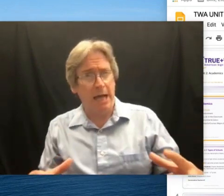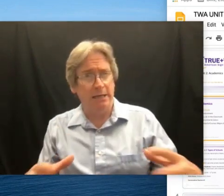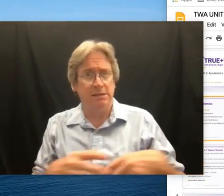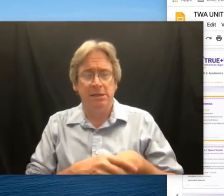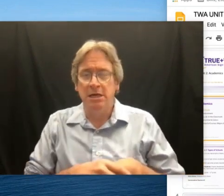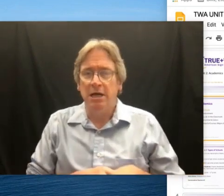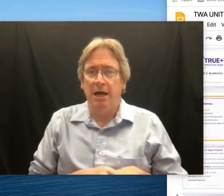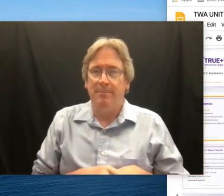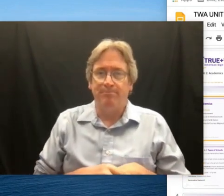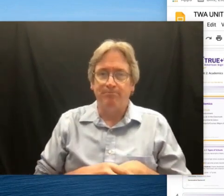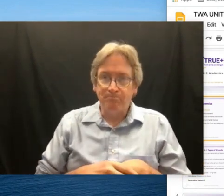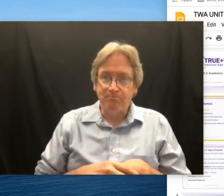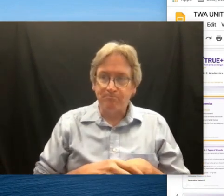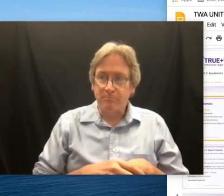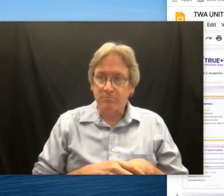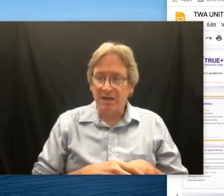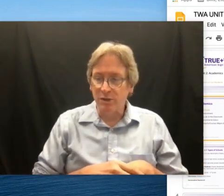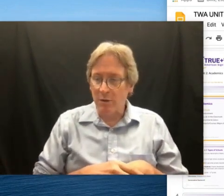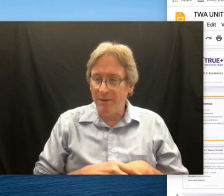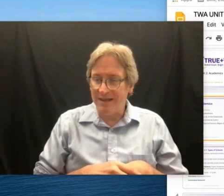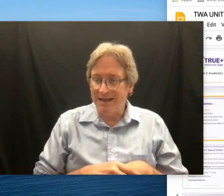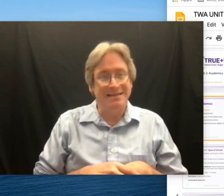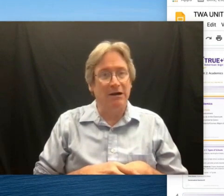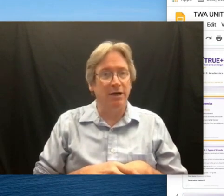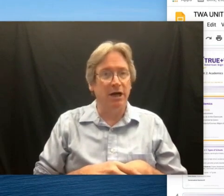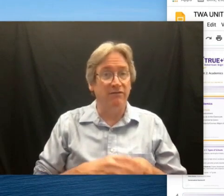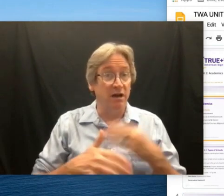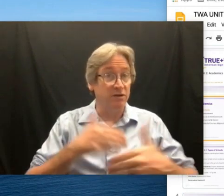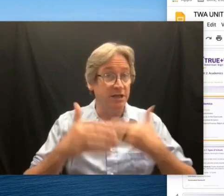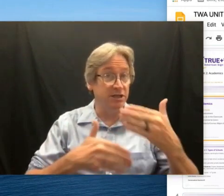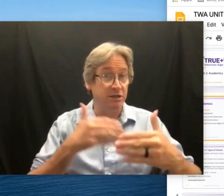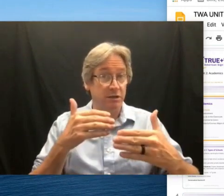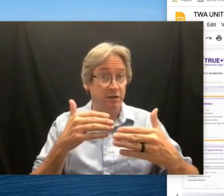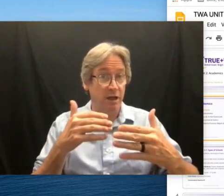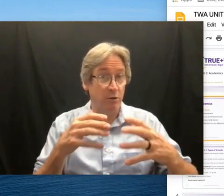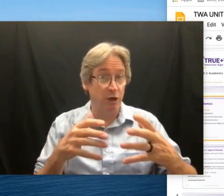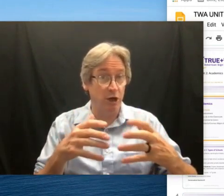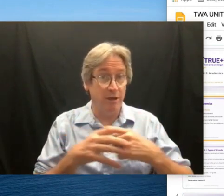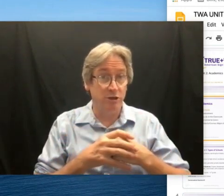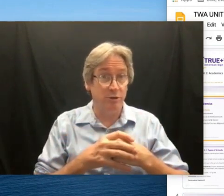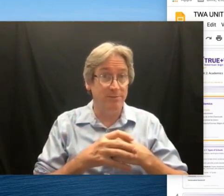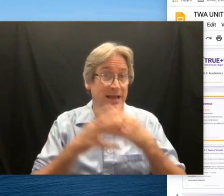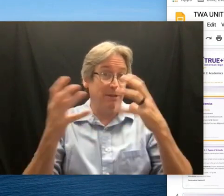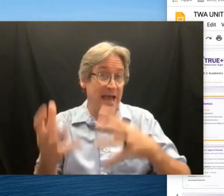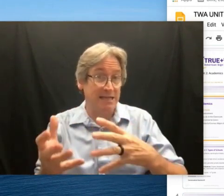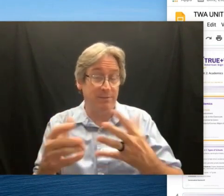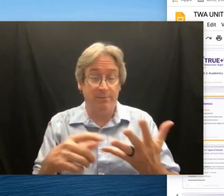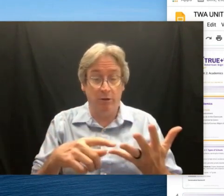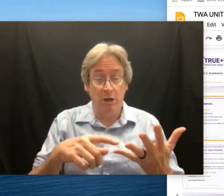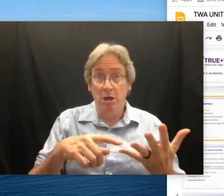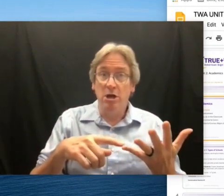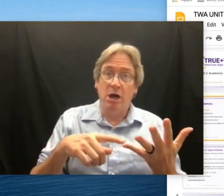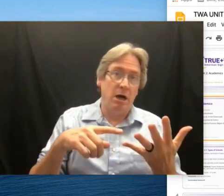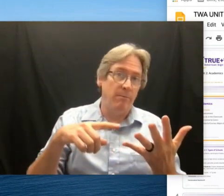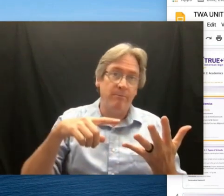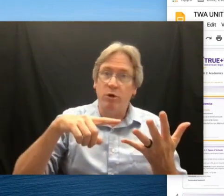school signs. So that will be the next area of conversation that we're going to go into, is being able to ask